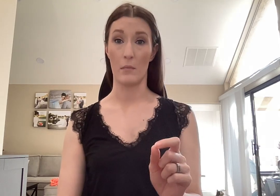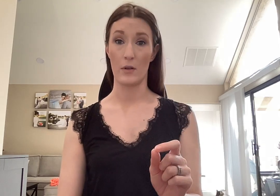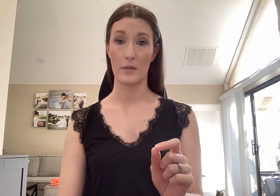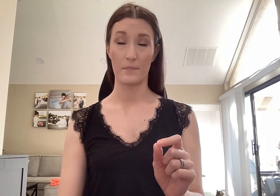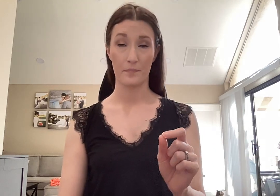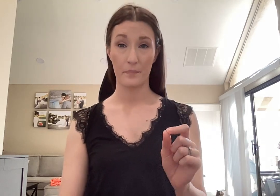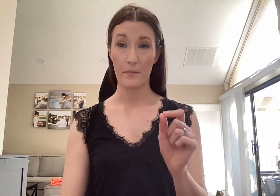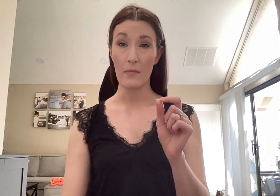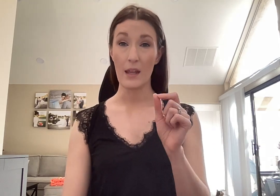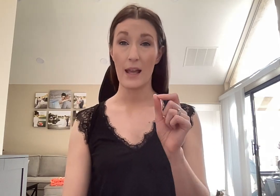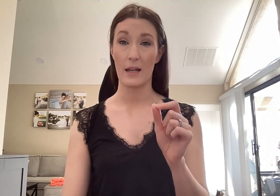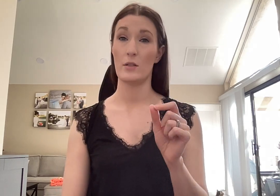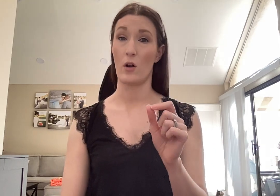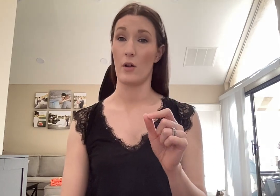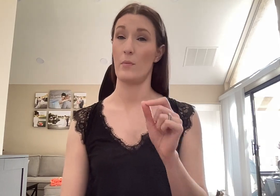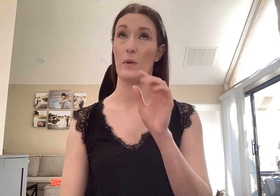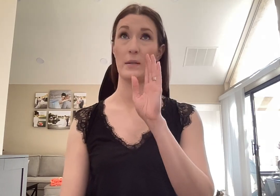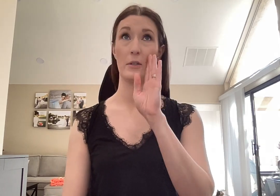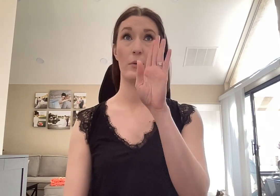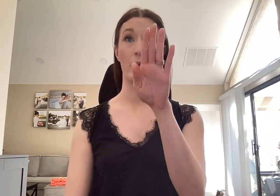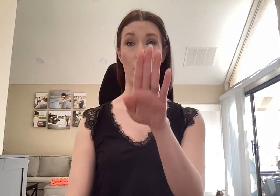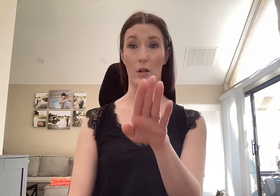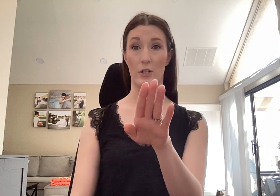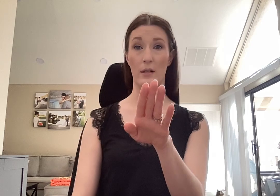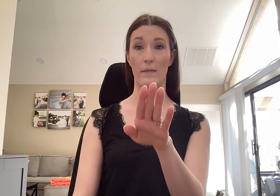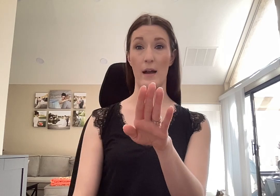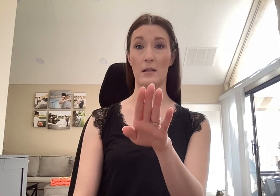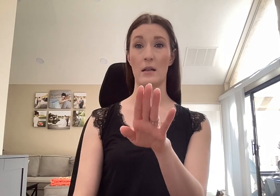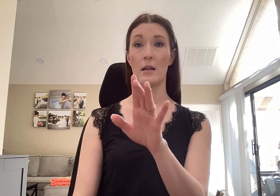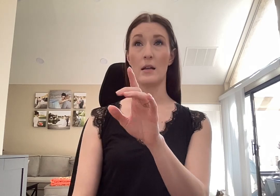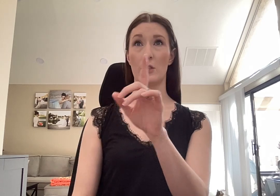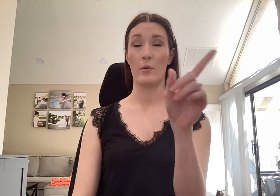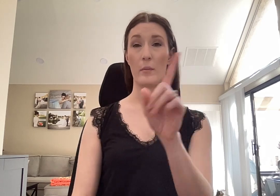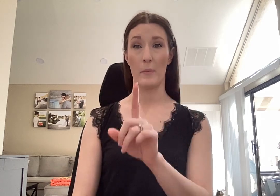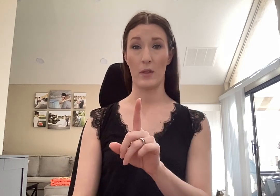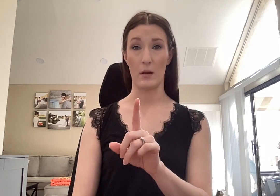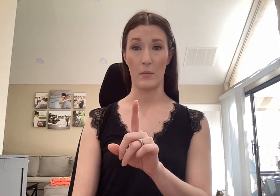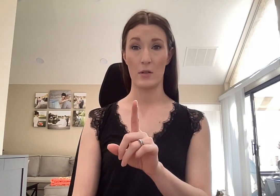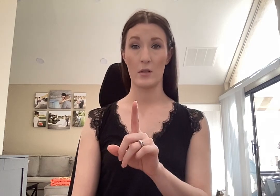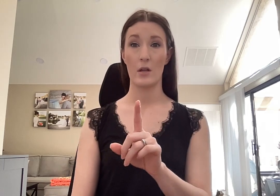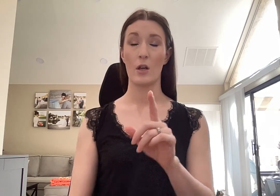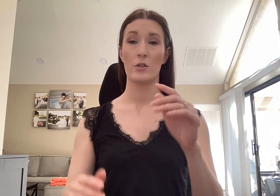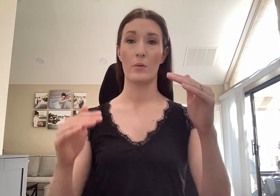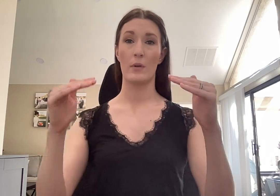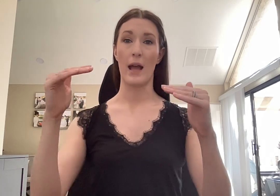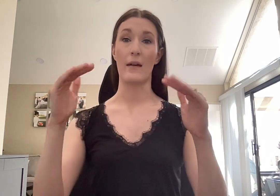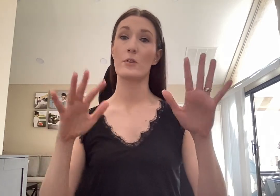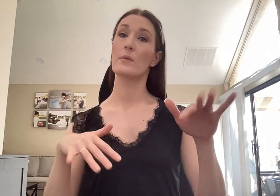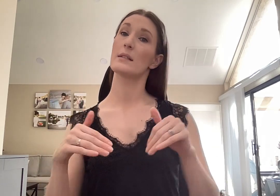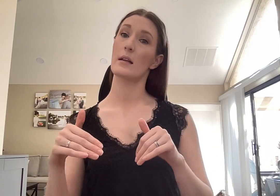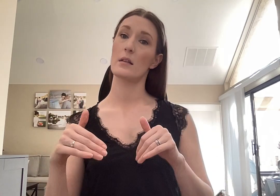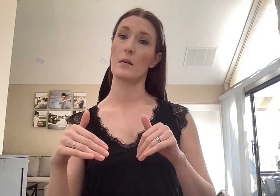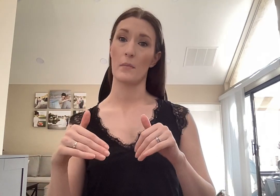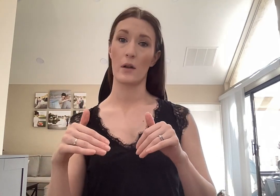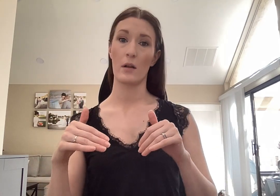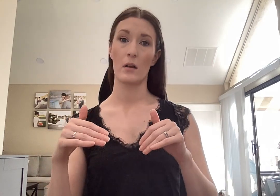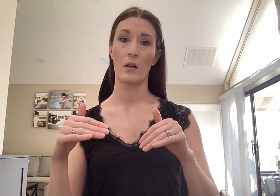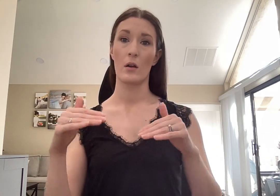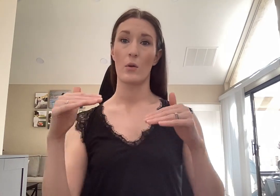numbers. It is hard, especially when you're watching the fact, to remember the numbers. So after we sign the number, we're